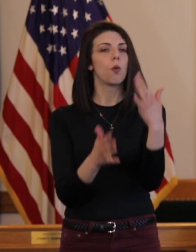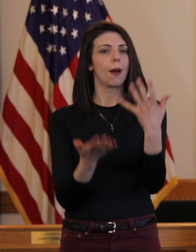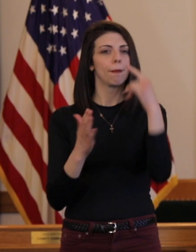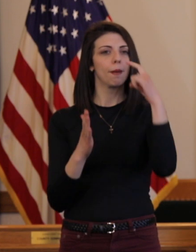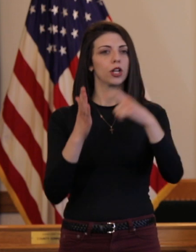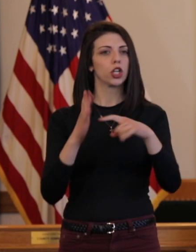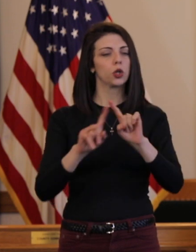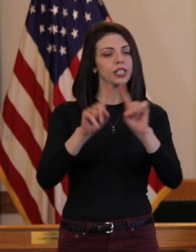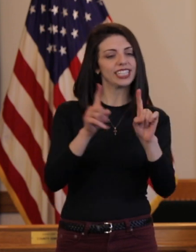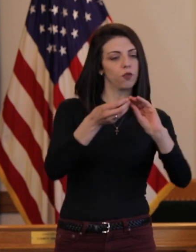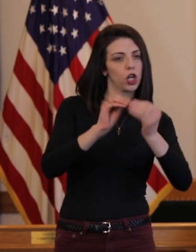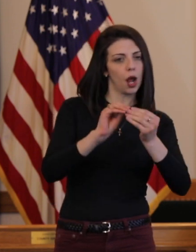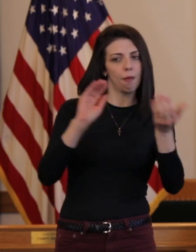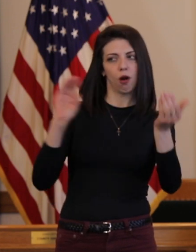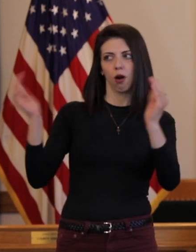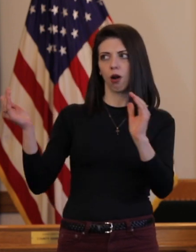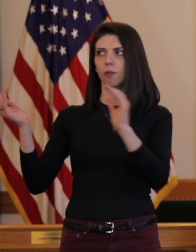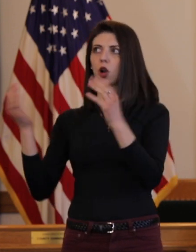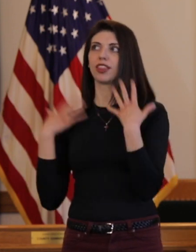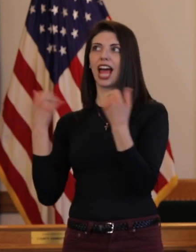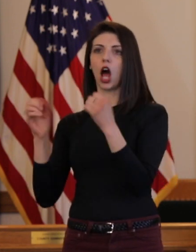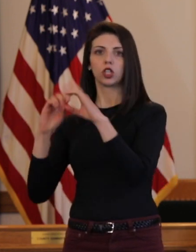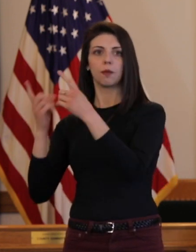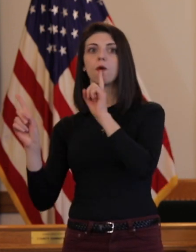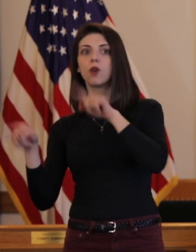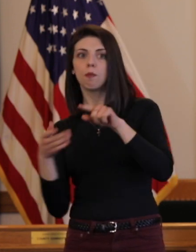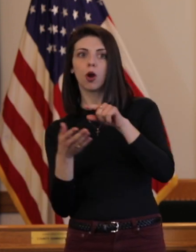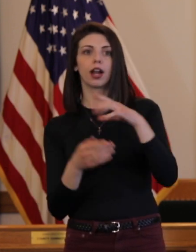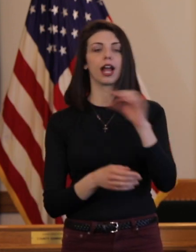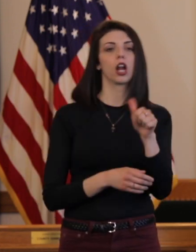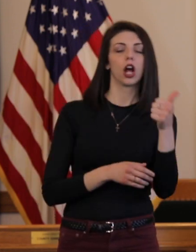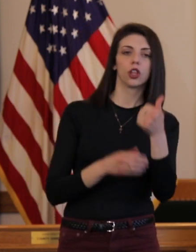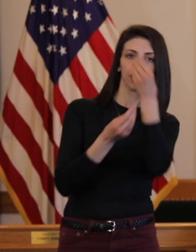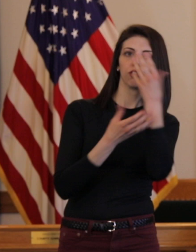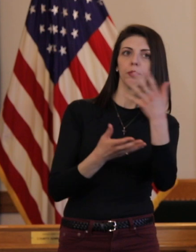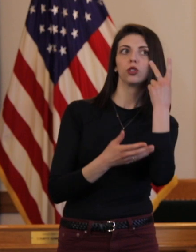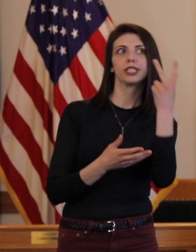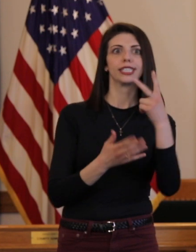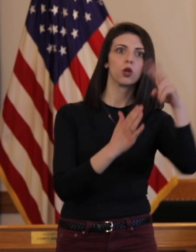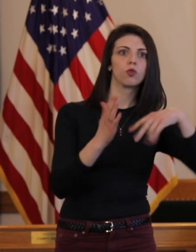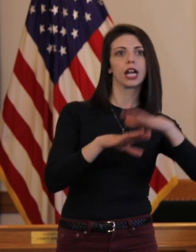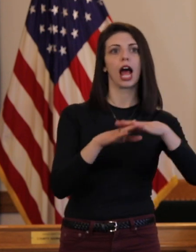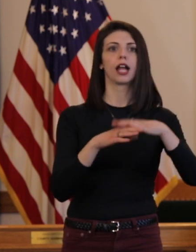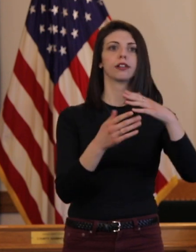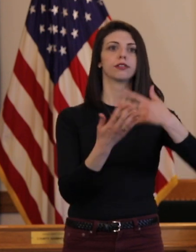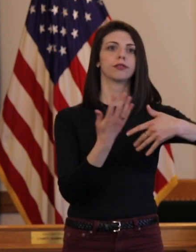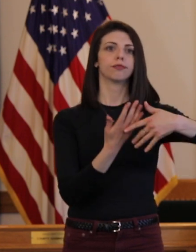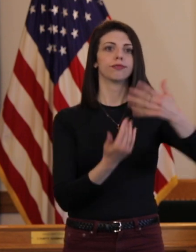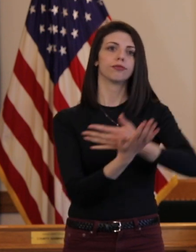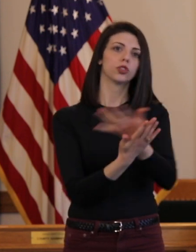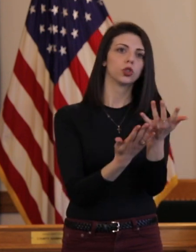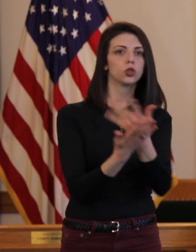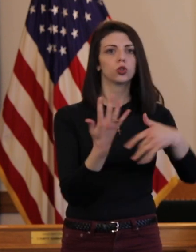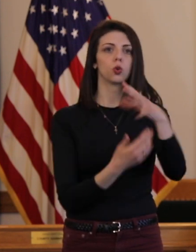the information the Health Department is reporting and information posted on social media or other sources. The